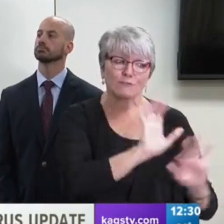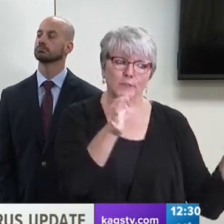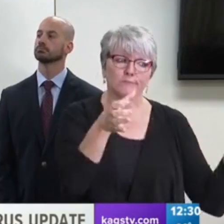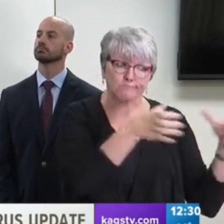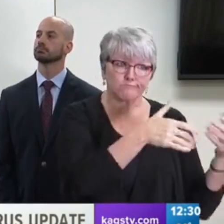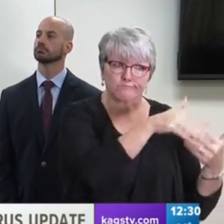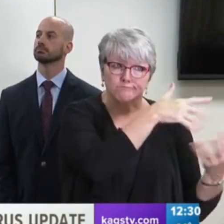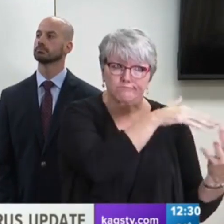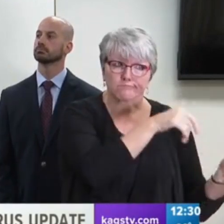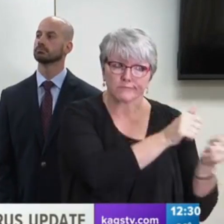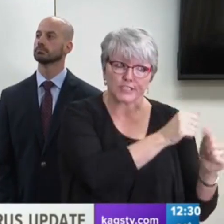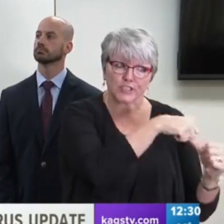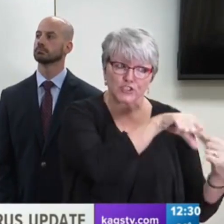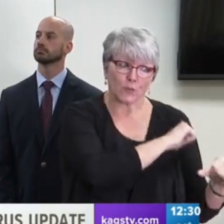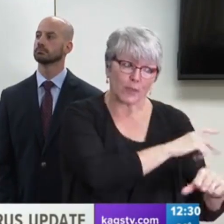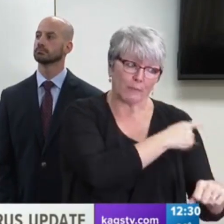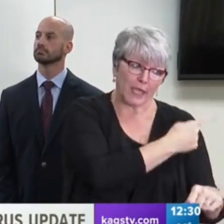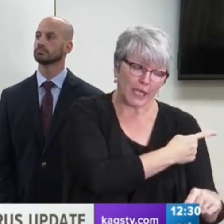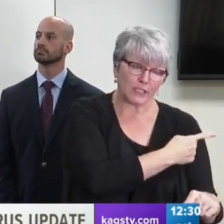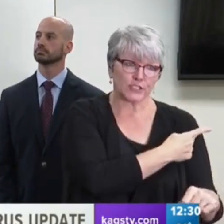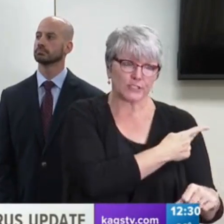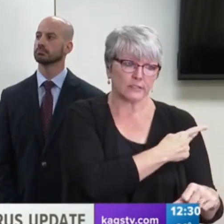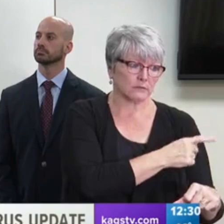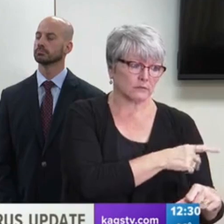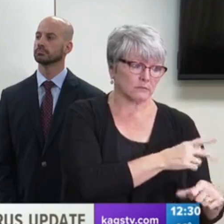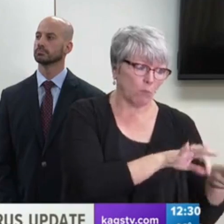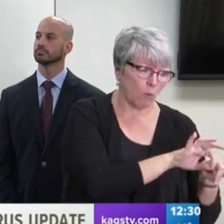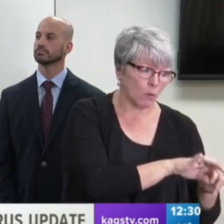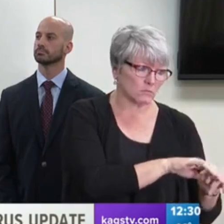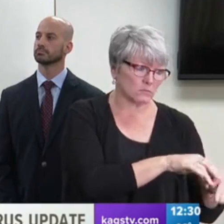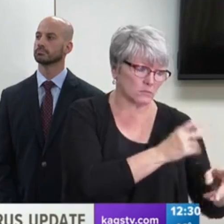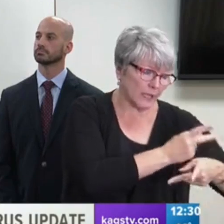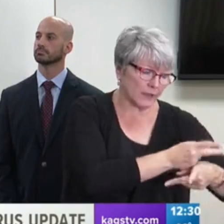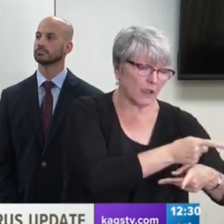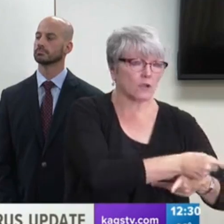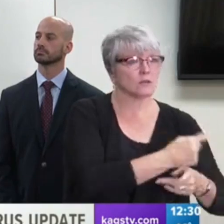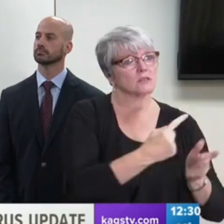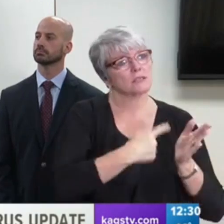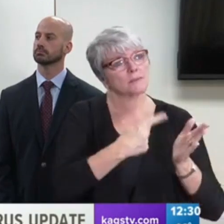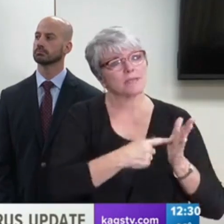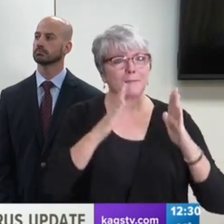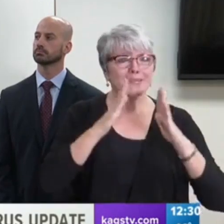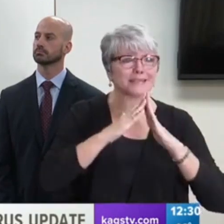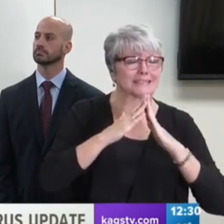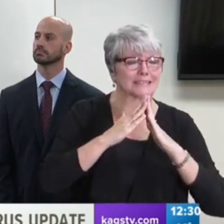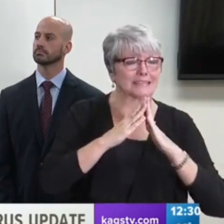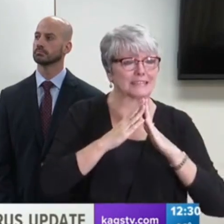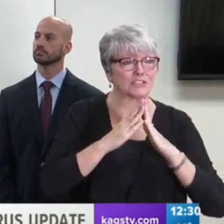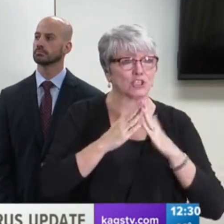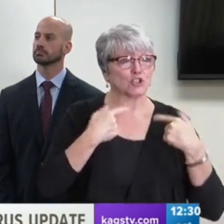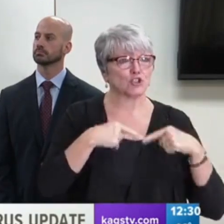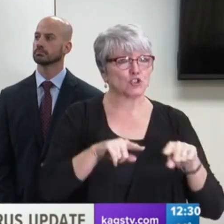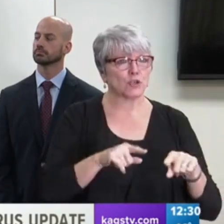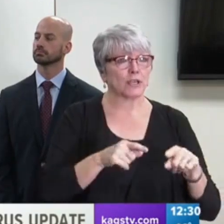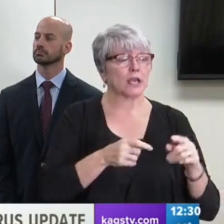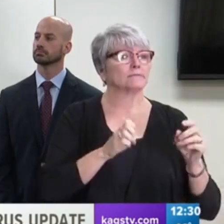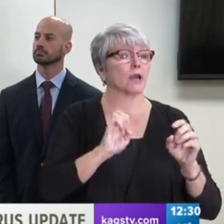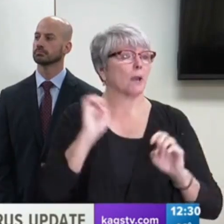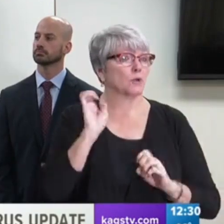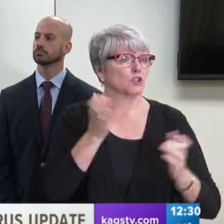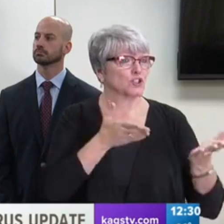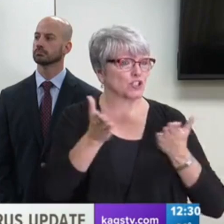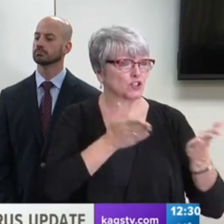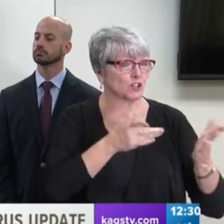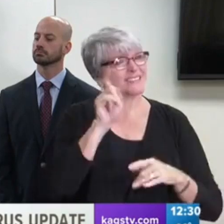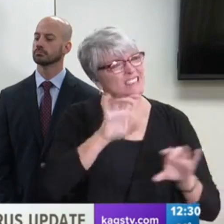close contact with a patient, an urgent patient. There are times when the cities in delivering emergency services need to do that. I